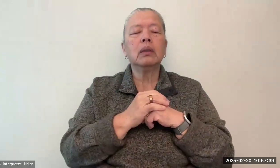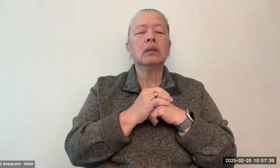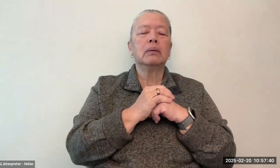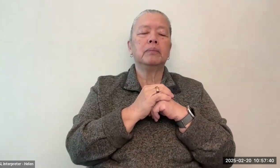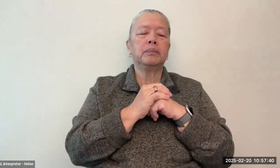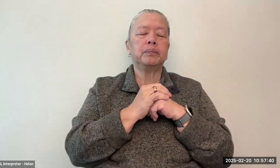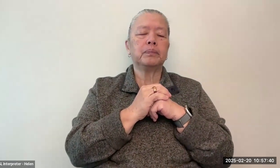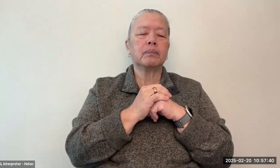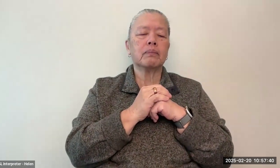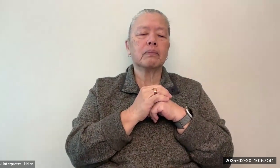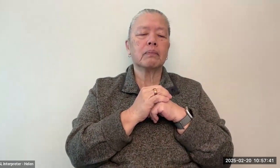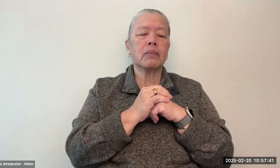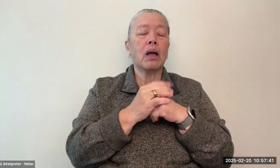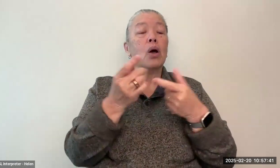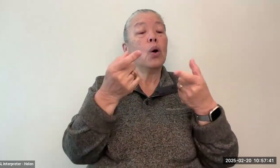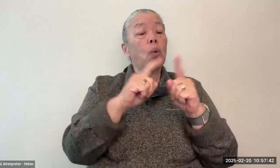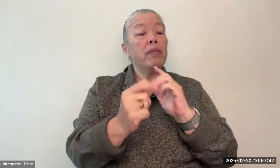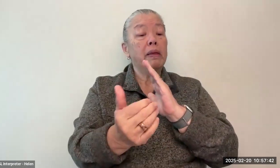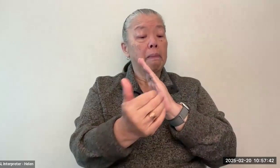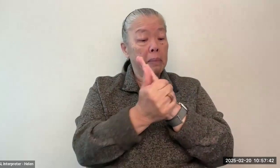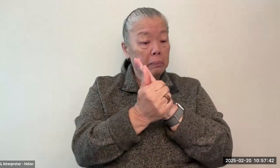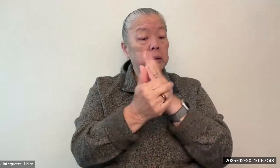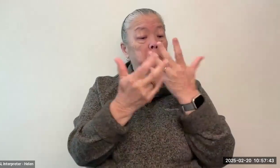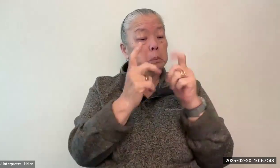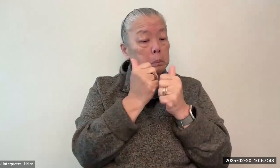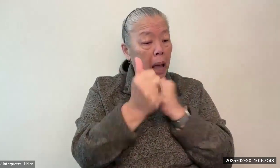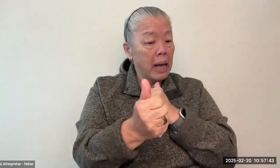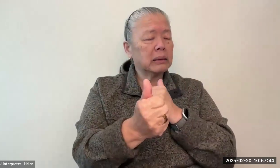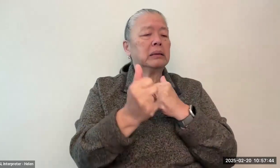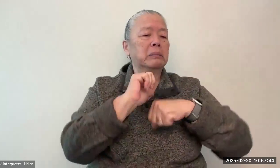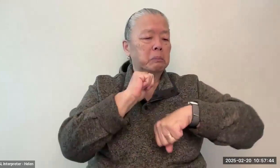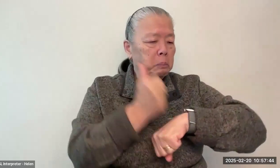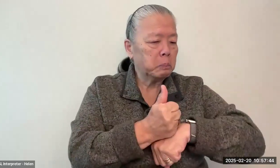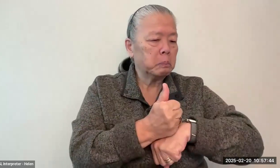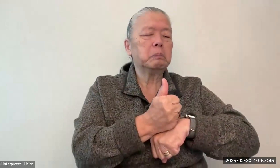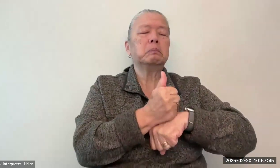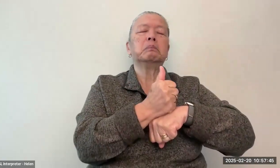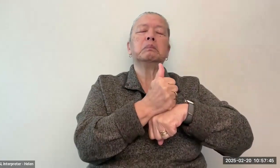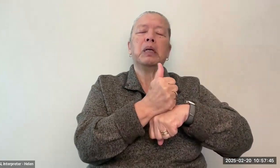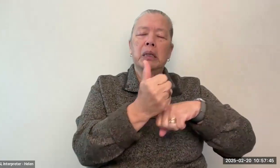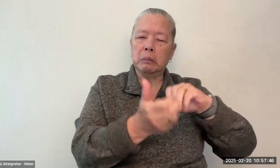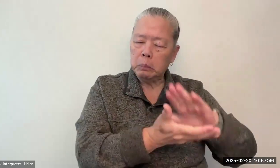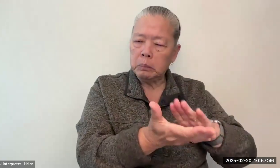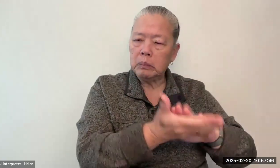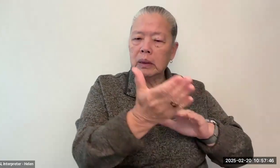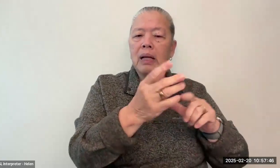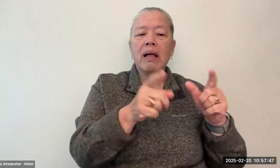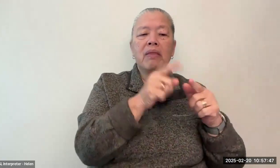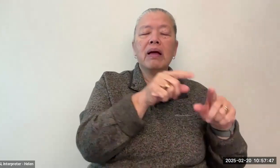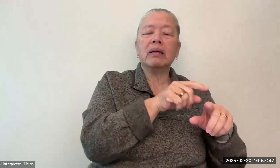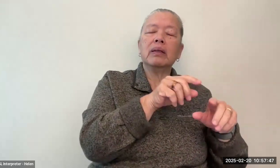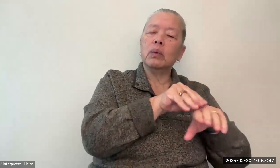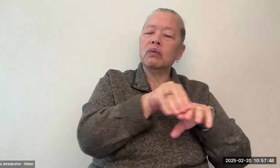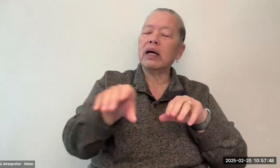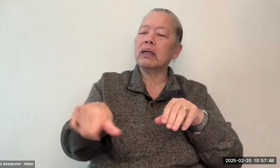of these amendments are in full effect, which then also activates some other legislation that was passed by